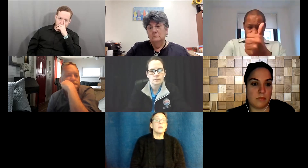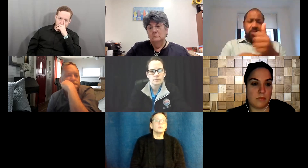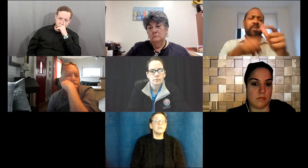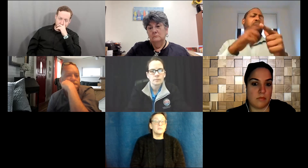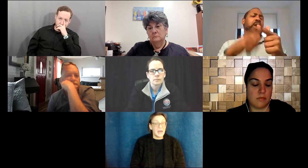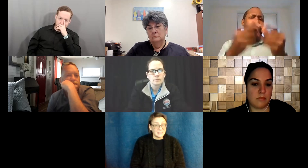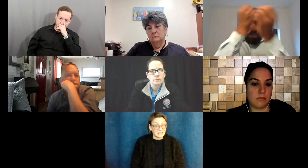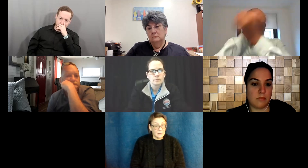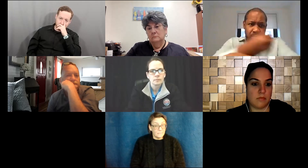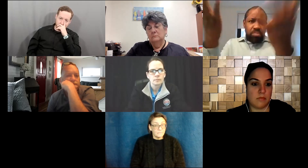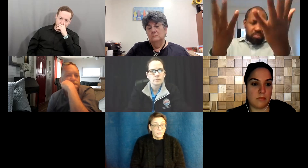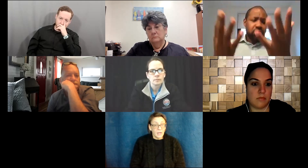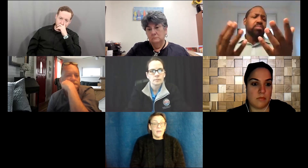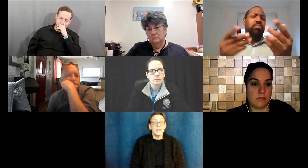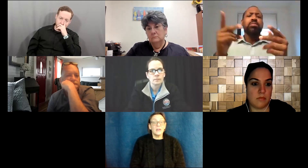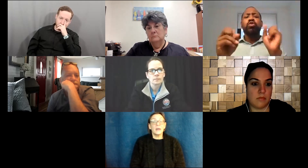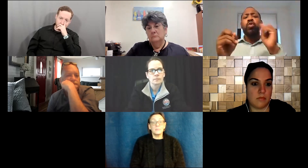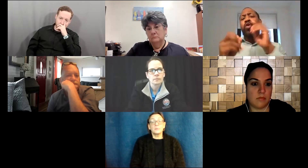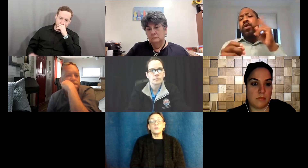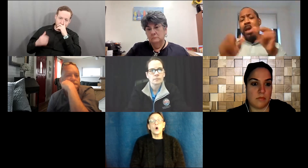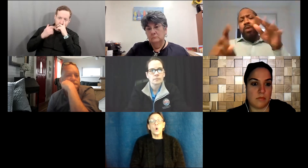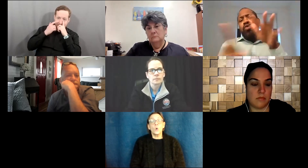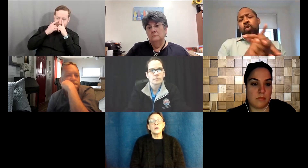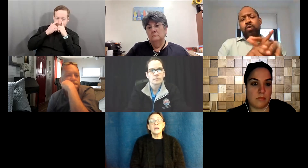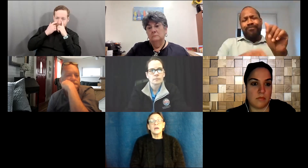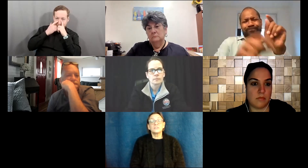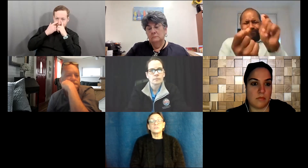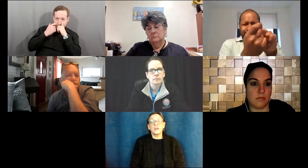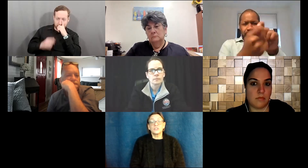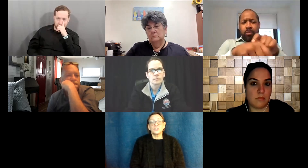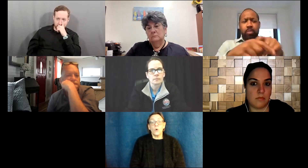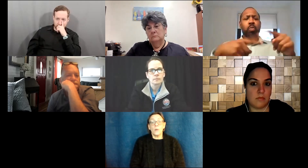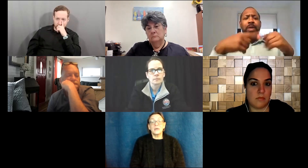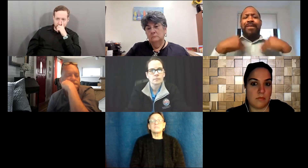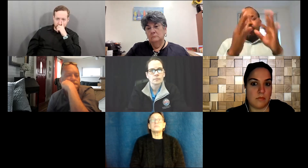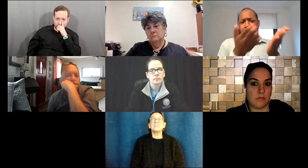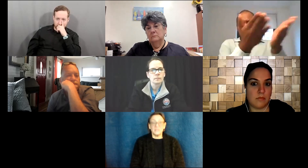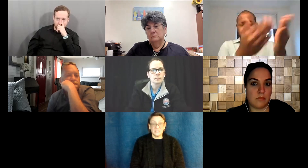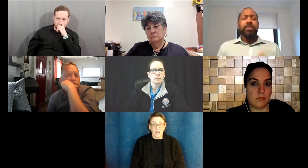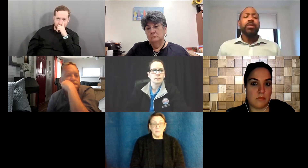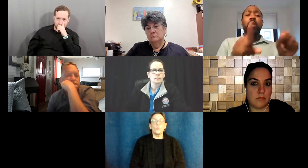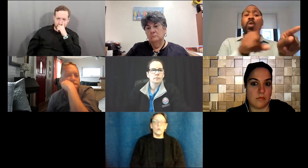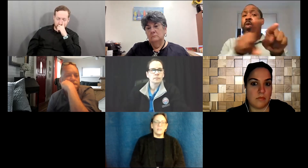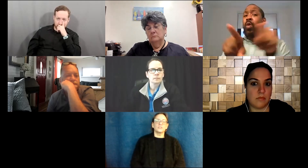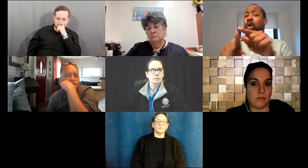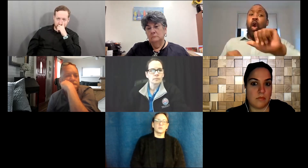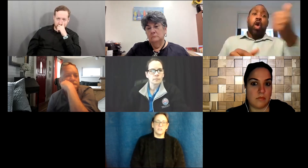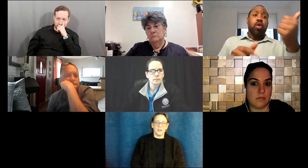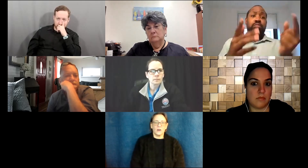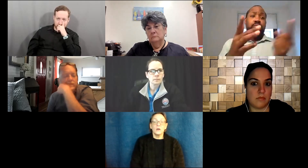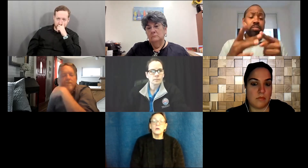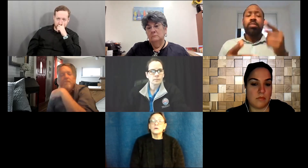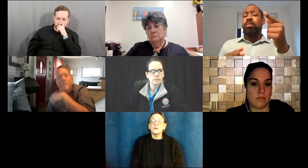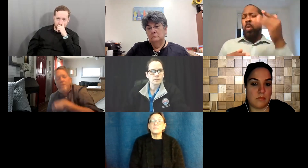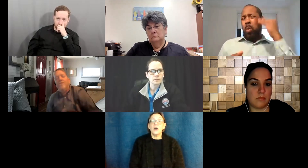and time would be the best. And then let people know. And so they could show up at a specific time with interpreters